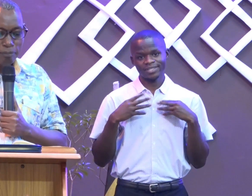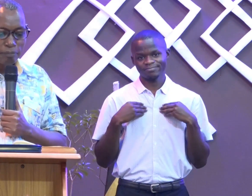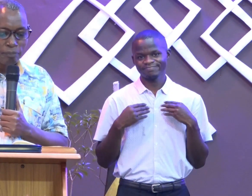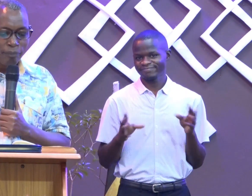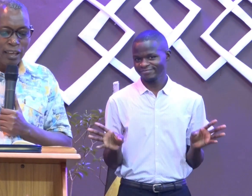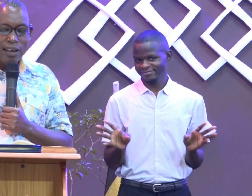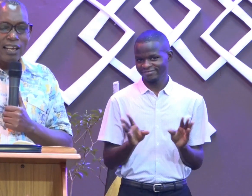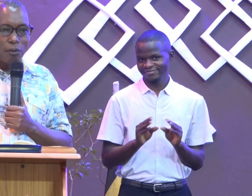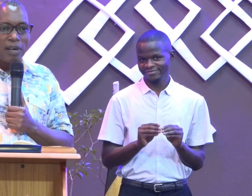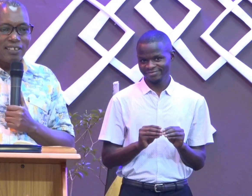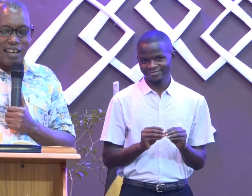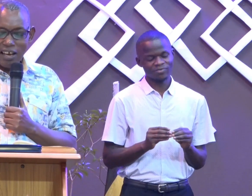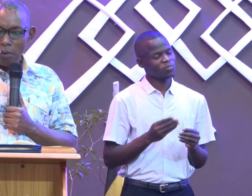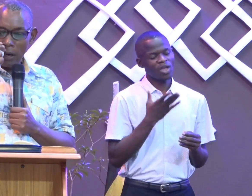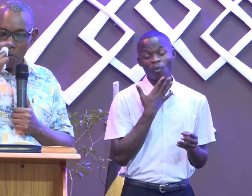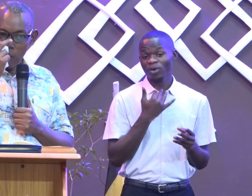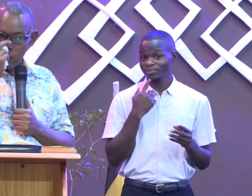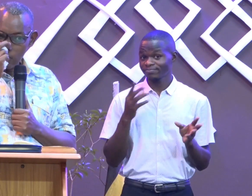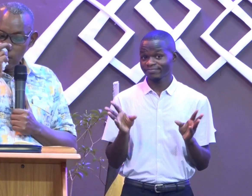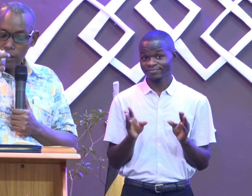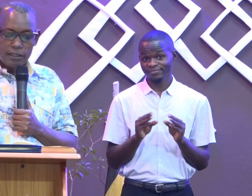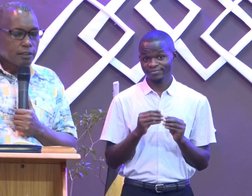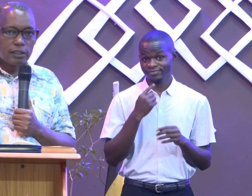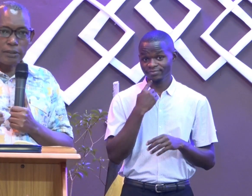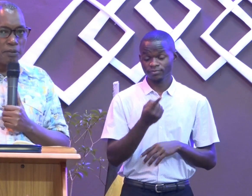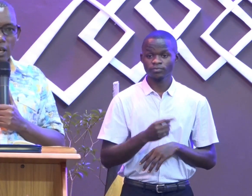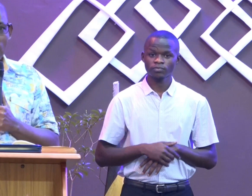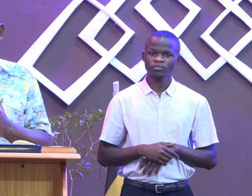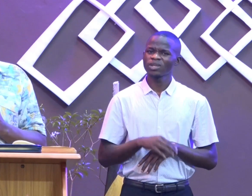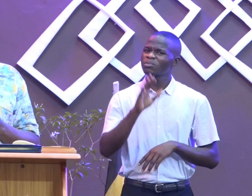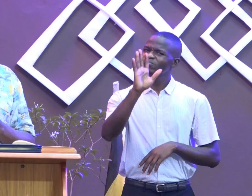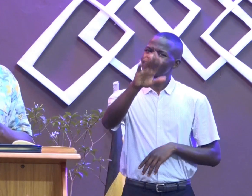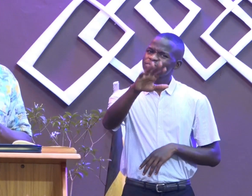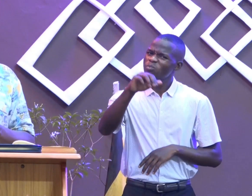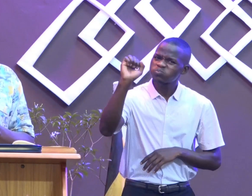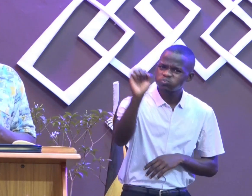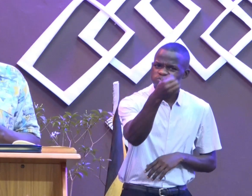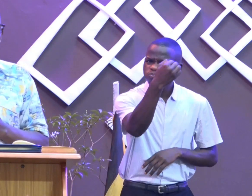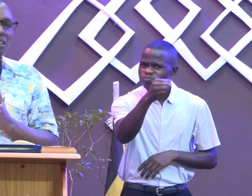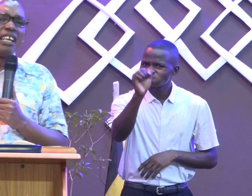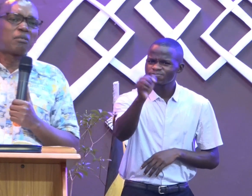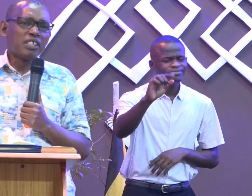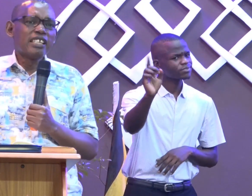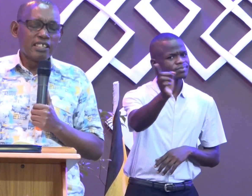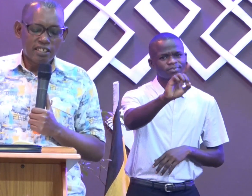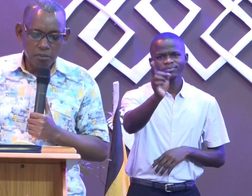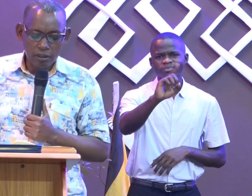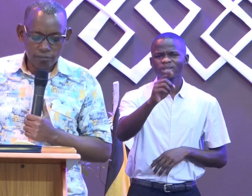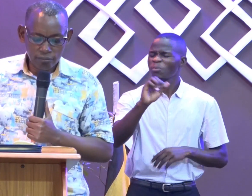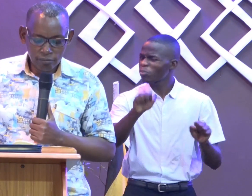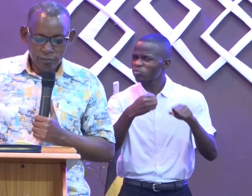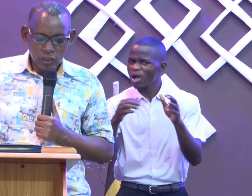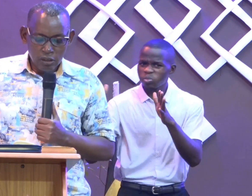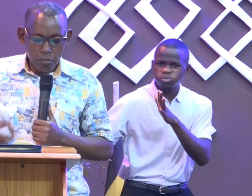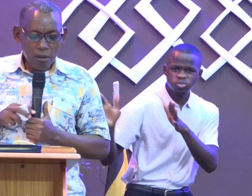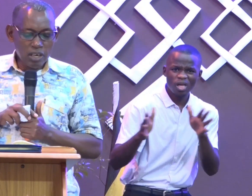nkomawo. Allow me to end here. Njagala kumaliza ngamba gamba. I want to wind up telling you. Tetusagasagana. Let us not be moved. Tetugenda kunyenyezebwa. We are